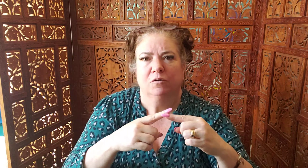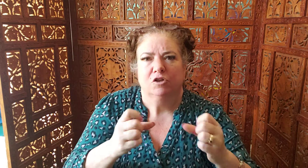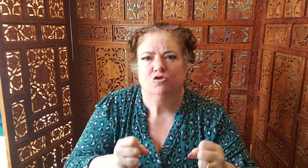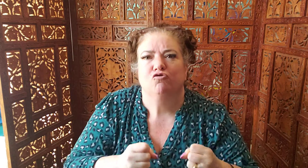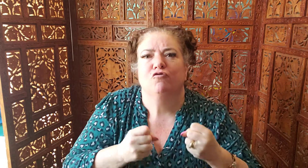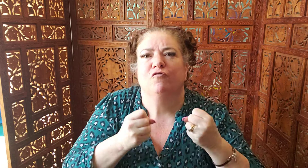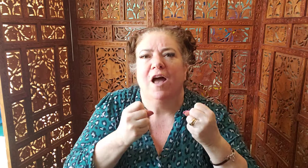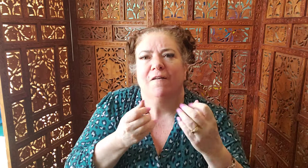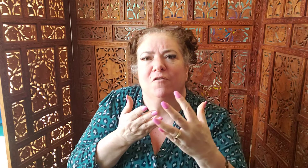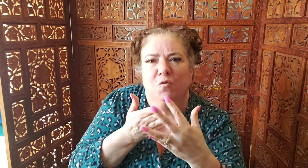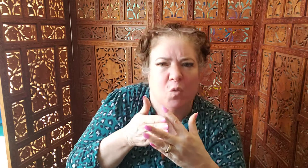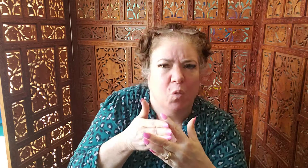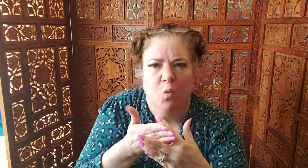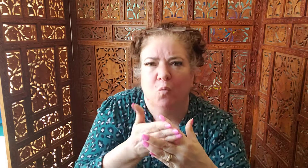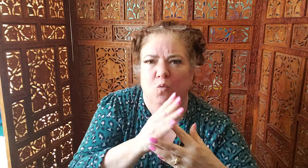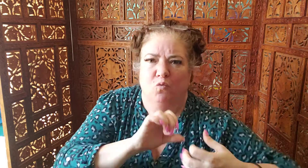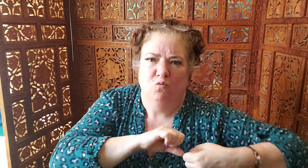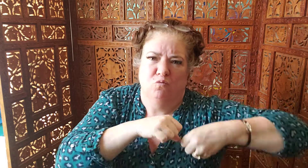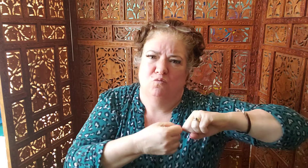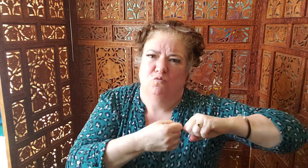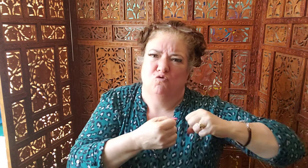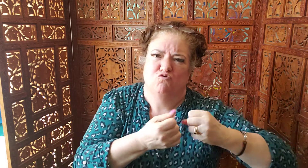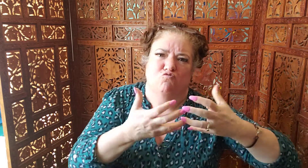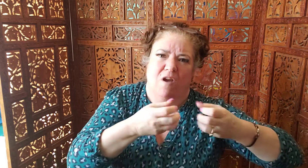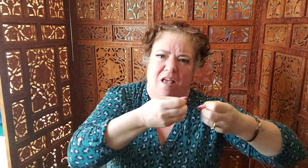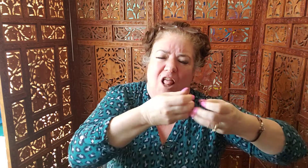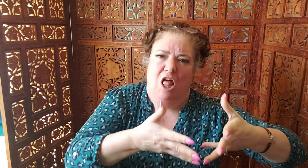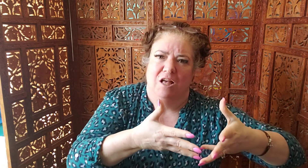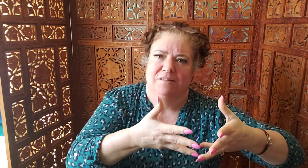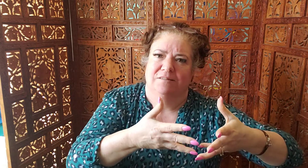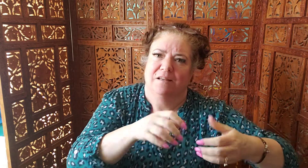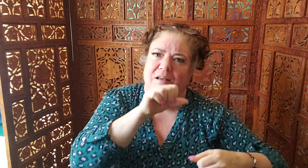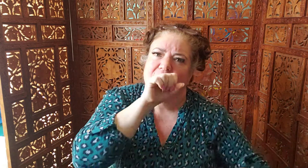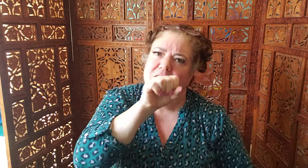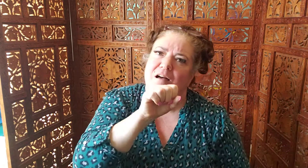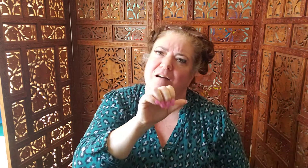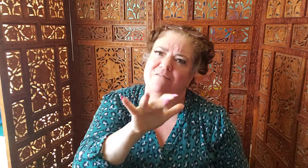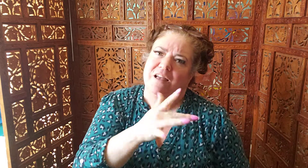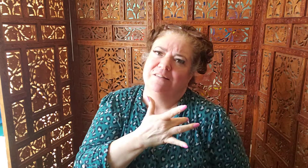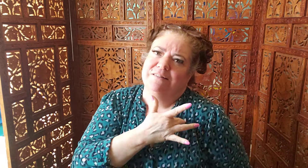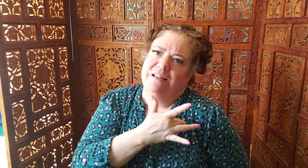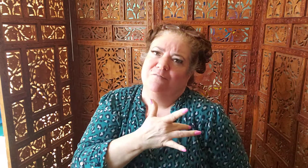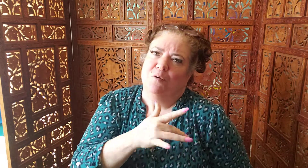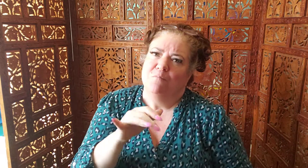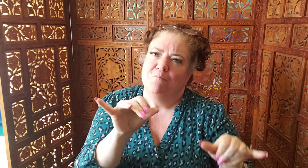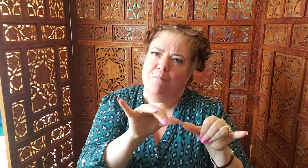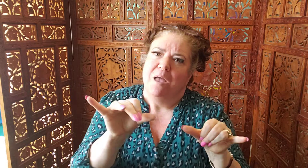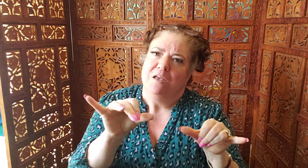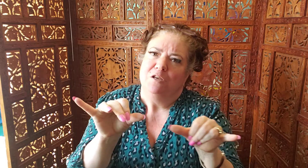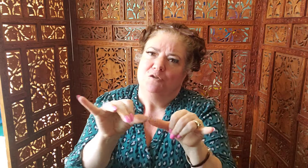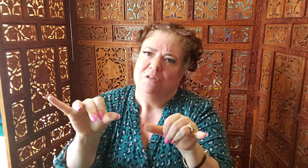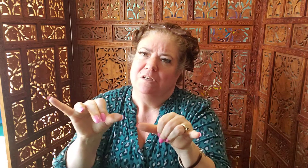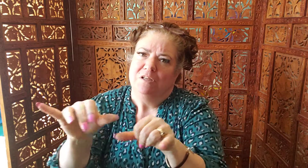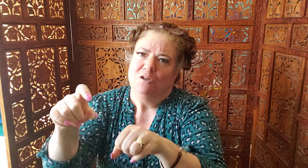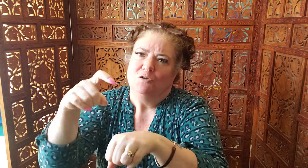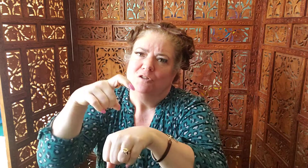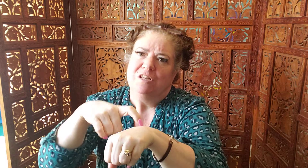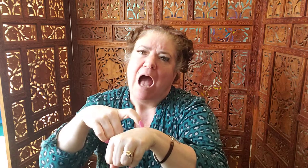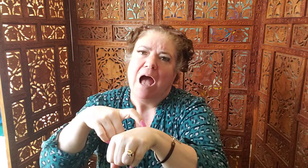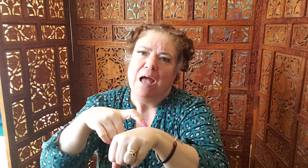love, with the sentiment of being able to measure our time here and our successes here by how much love we put